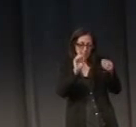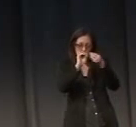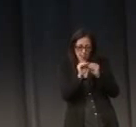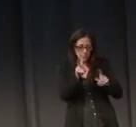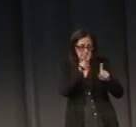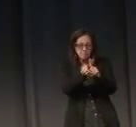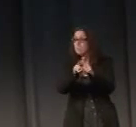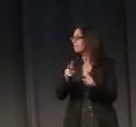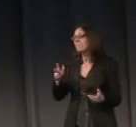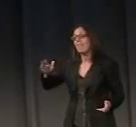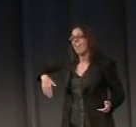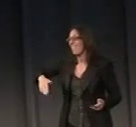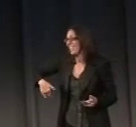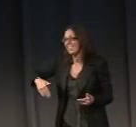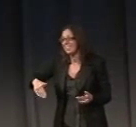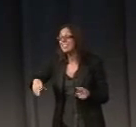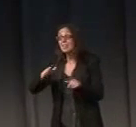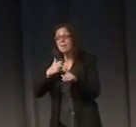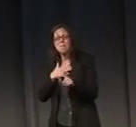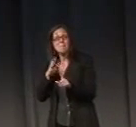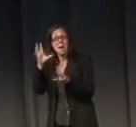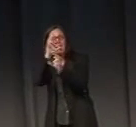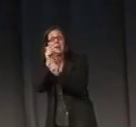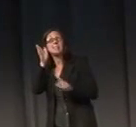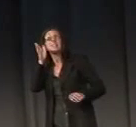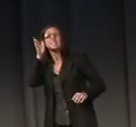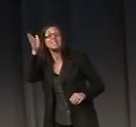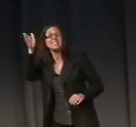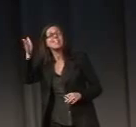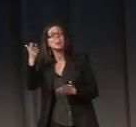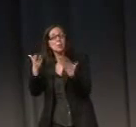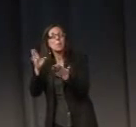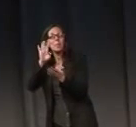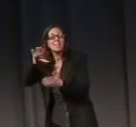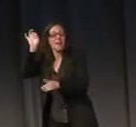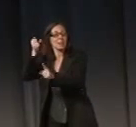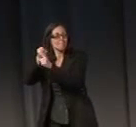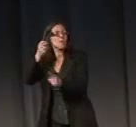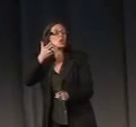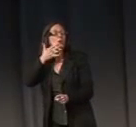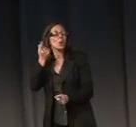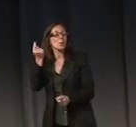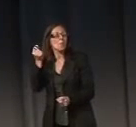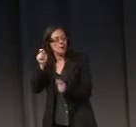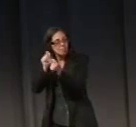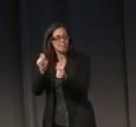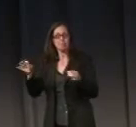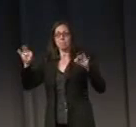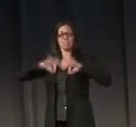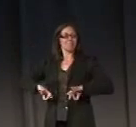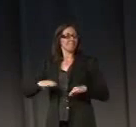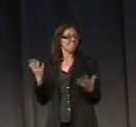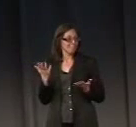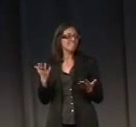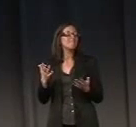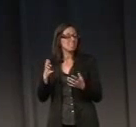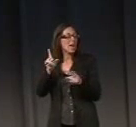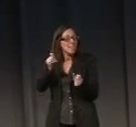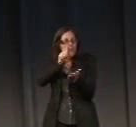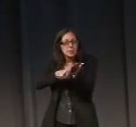there's something down that road, and we probably need to keep poking around to get there. I think this image does give us some